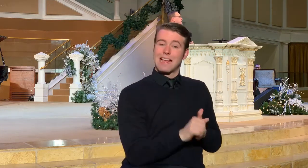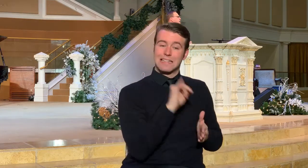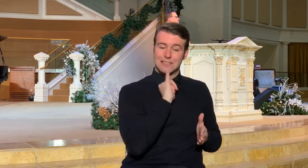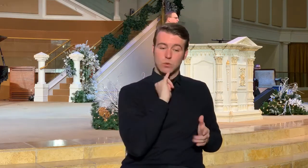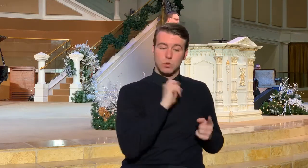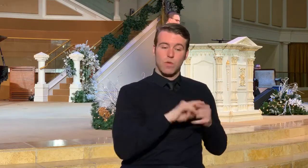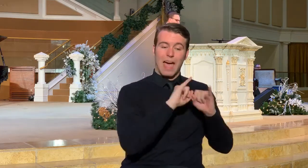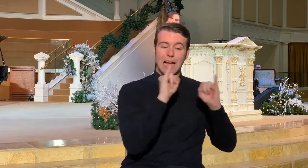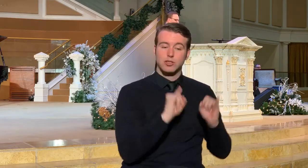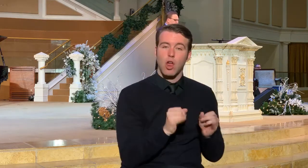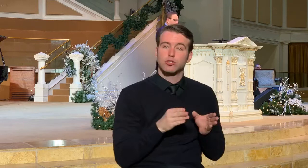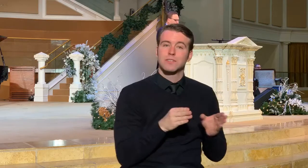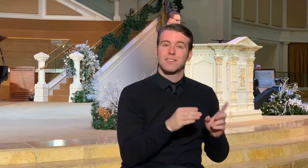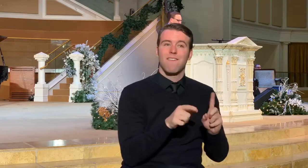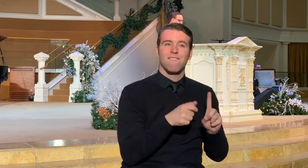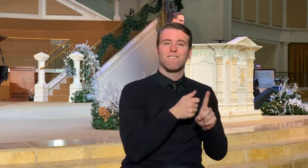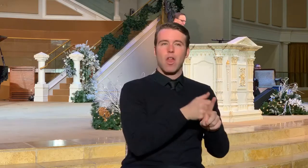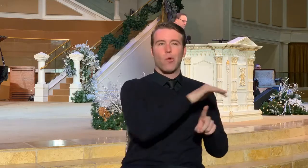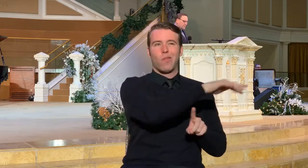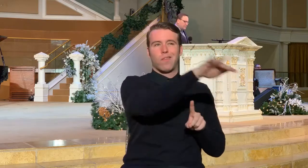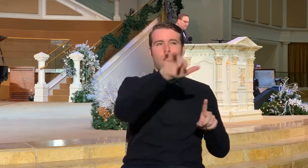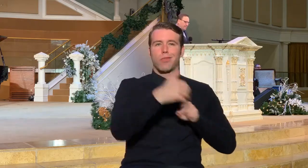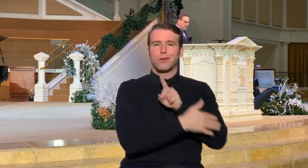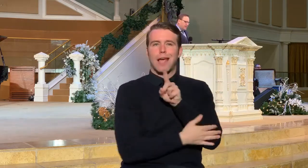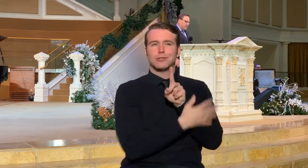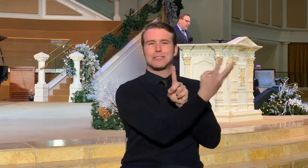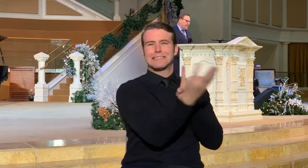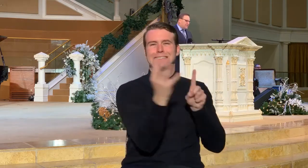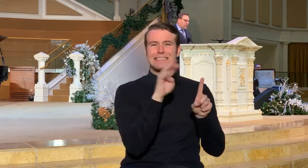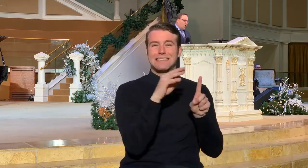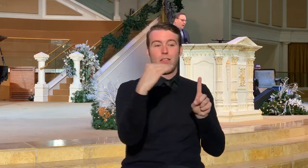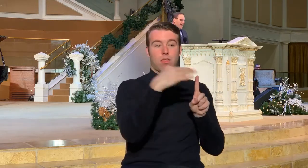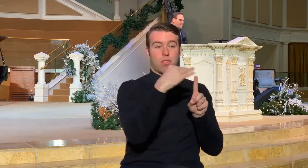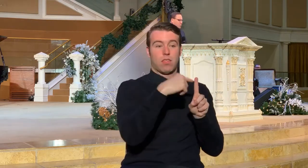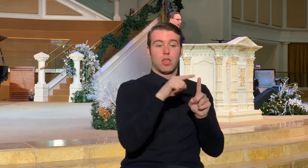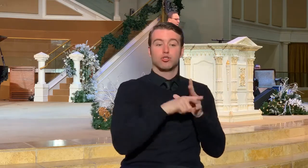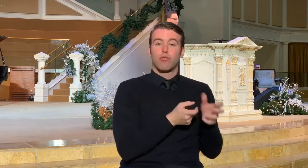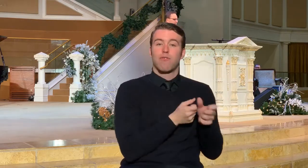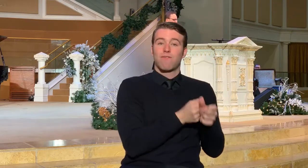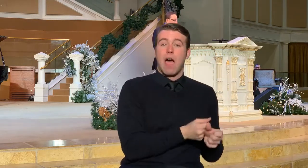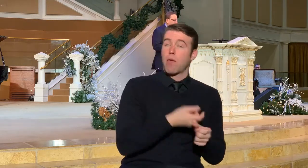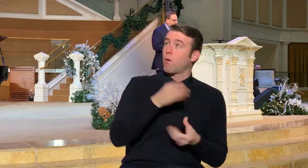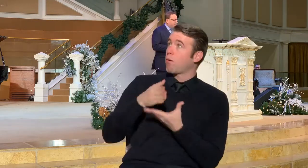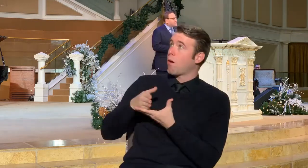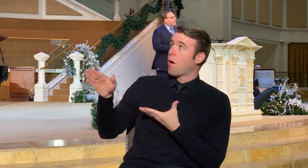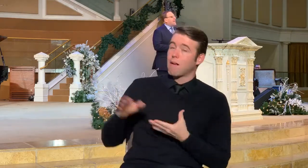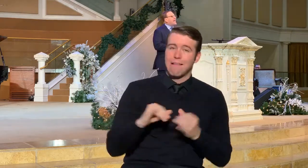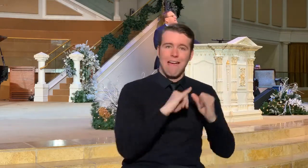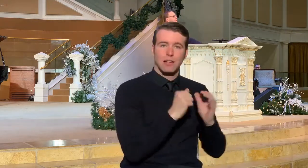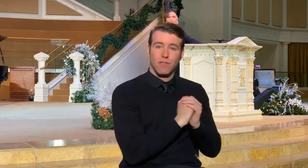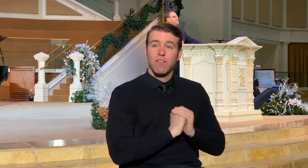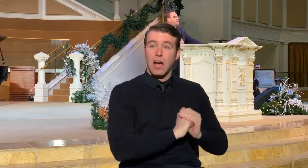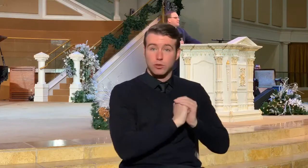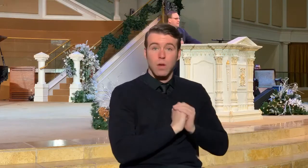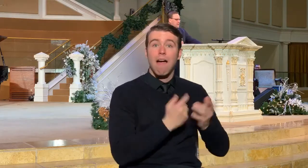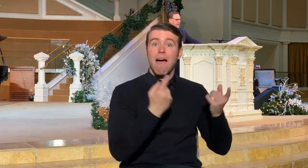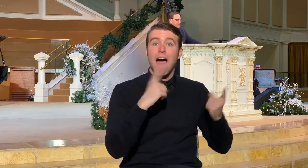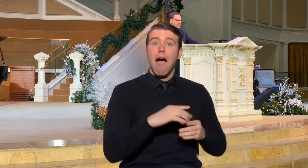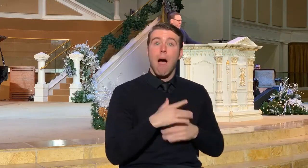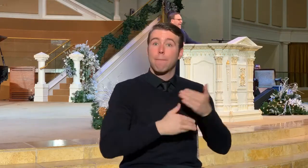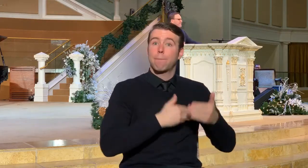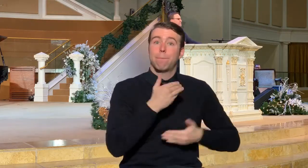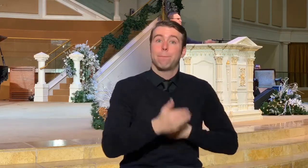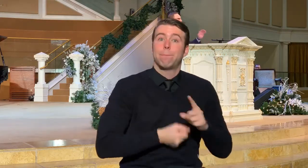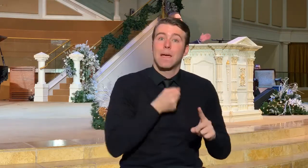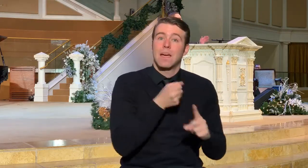patterns of the nations round about. And his story as a whelp and a prince of Israel ended in